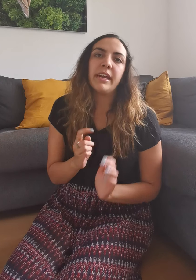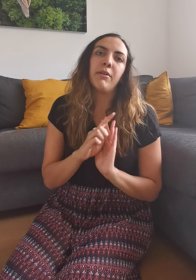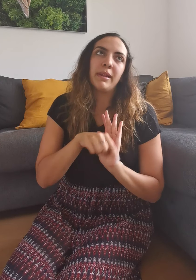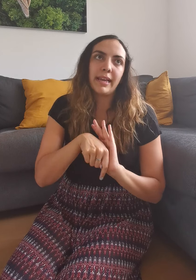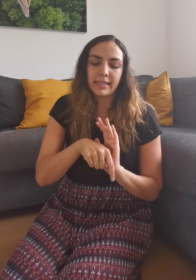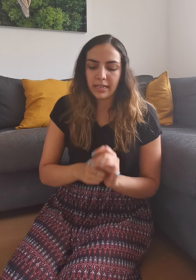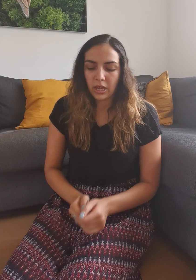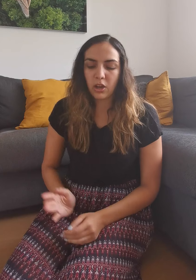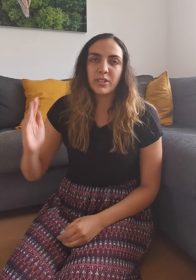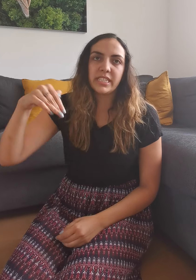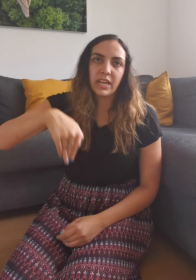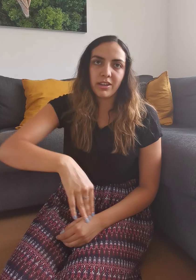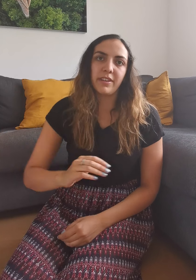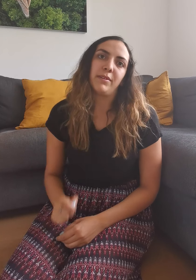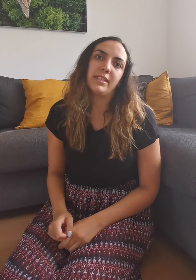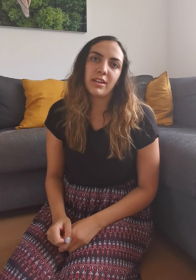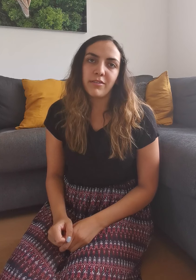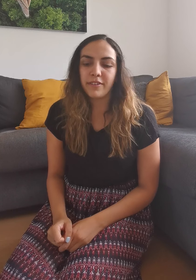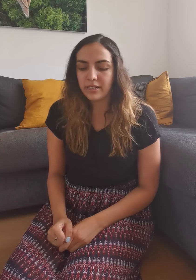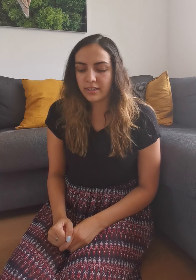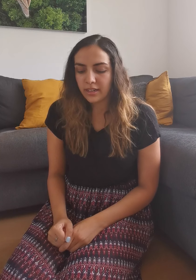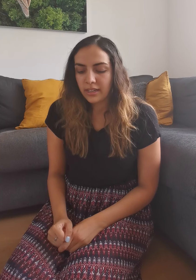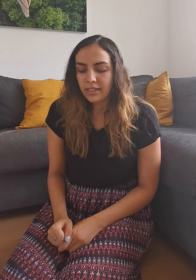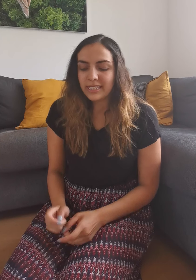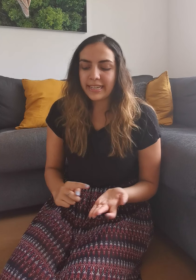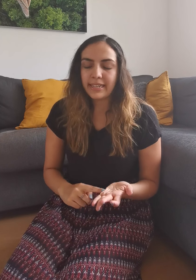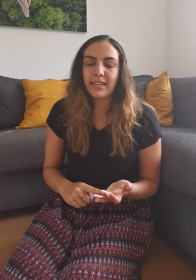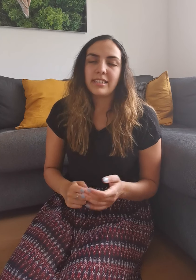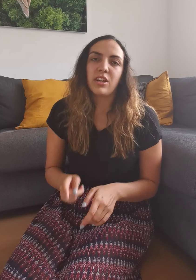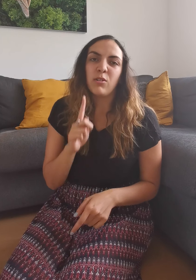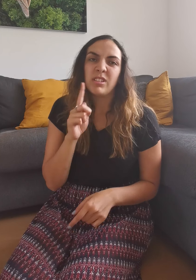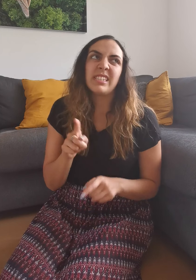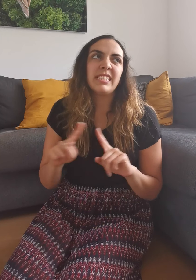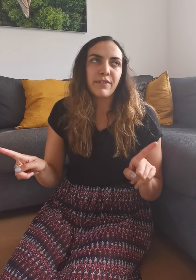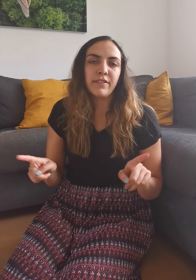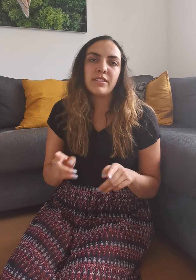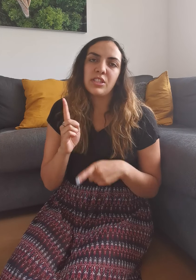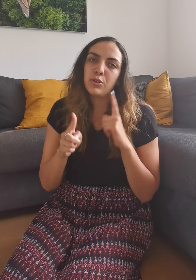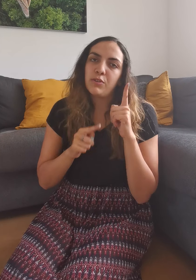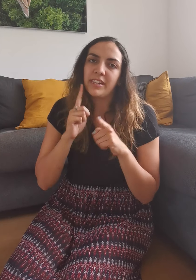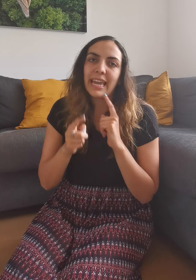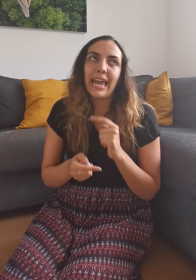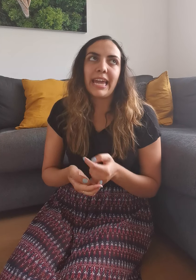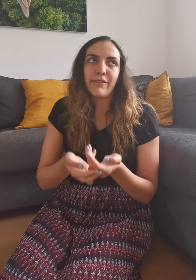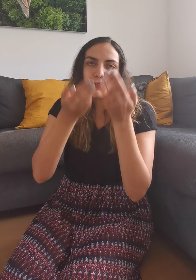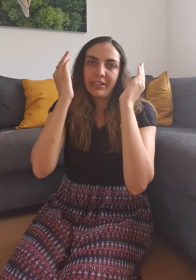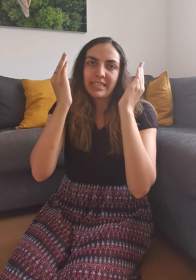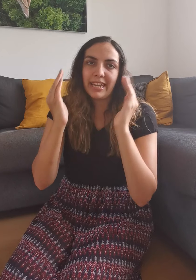I'm late. I was diving with a dolphin. Tiddler told a different story every day.